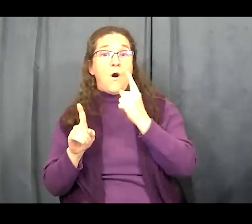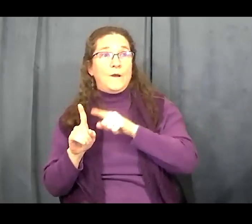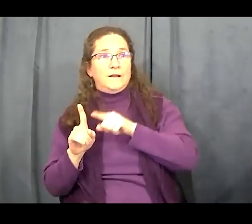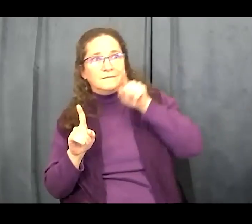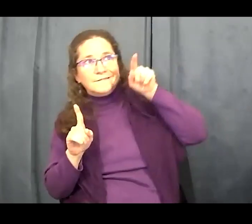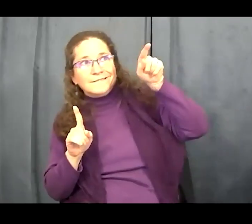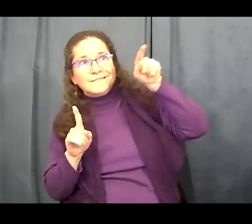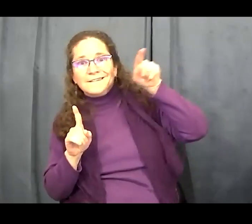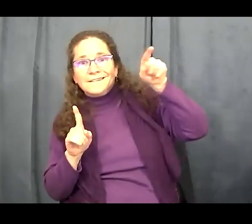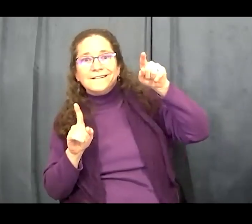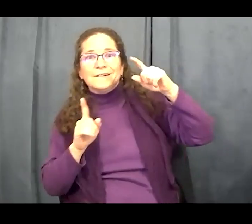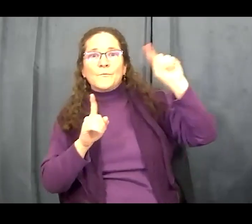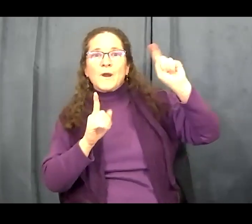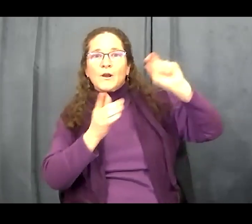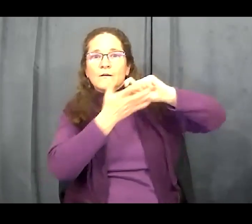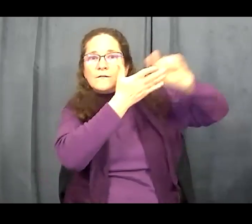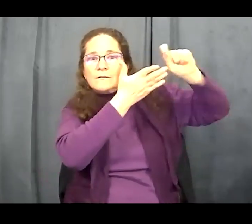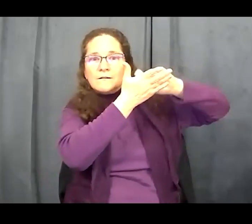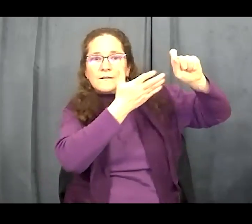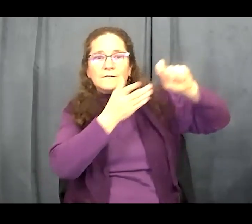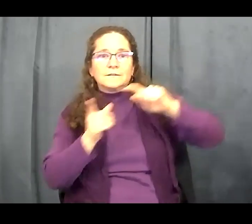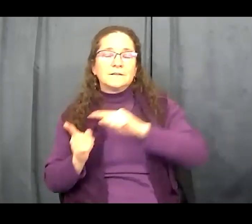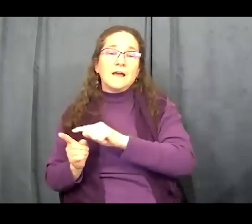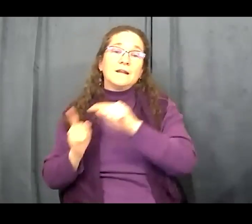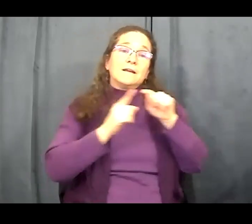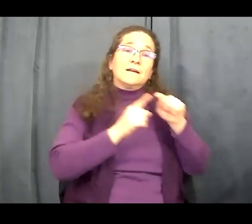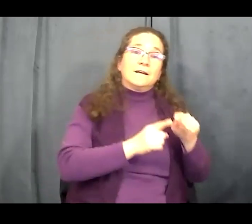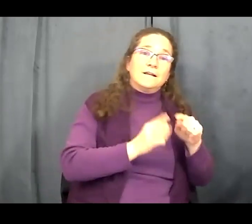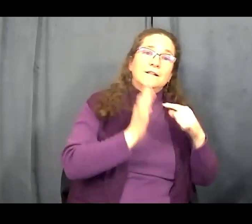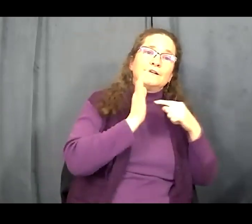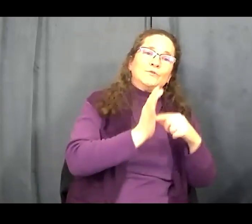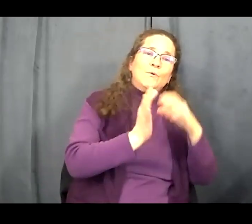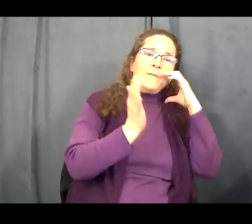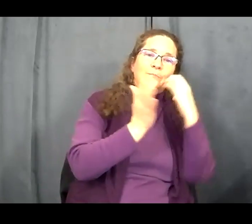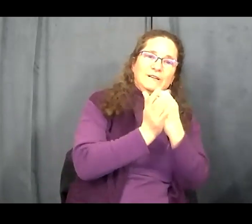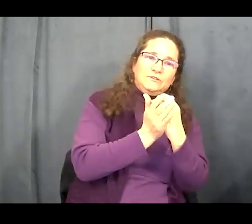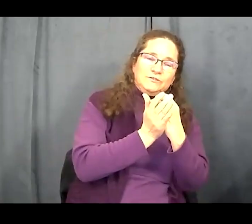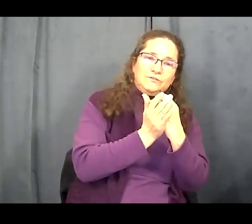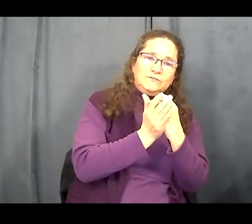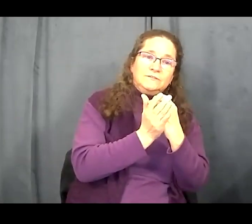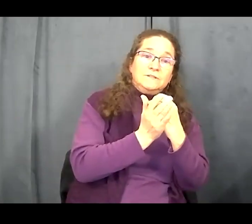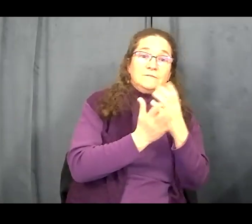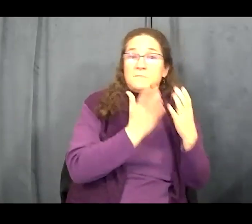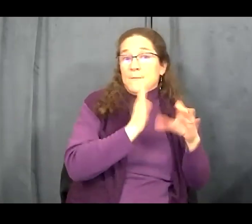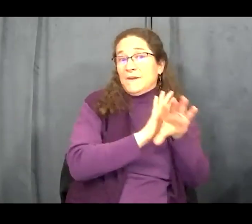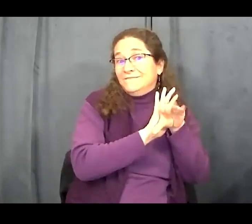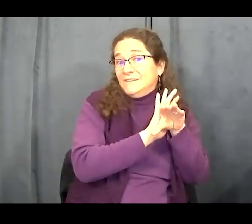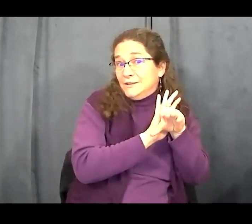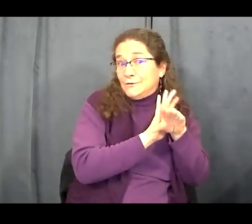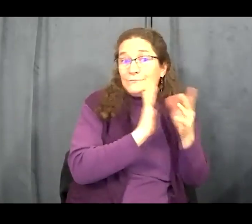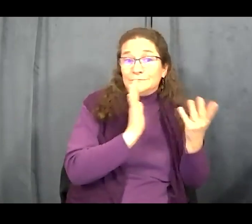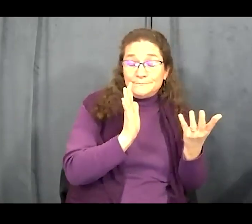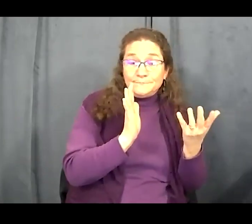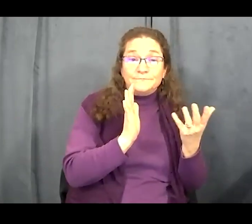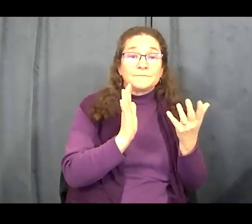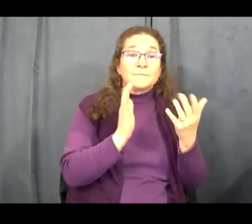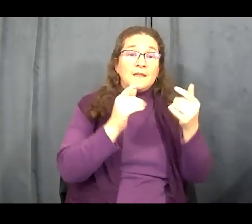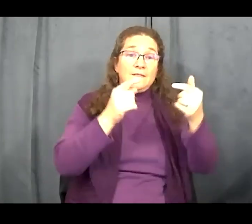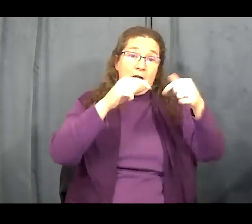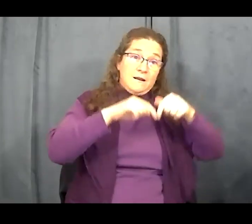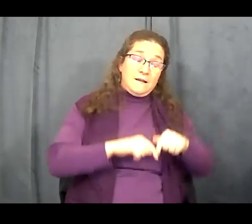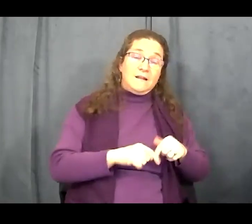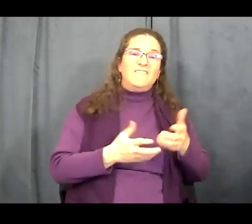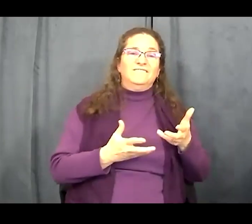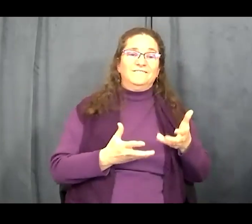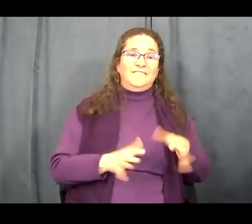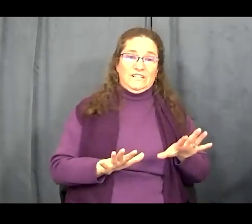word. And then show a picture of the word when that's possible, and it could even be a video clip. And then ultimately you end at the bottom